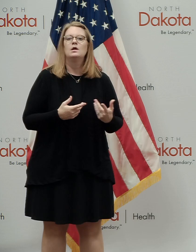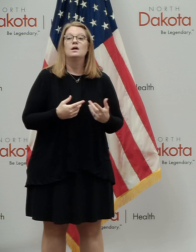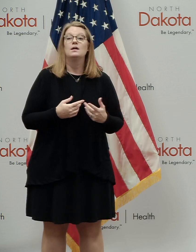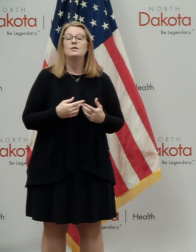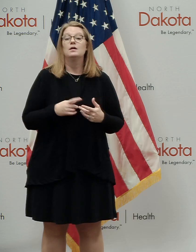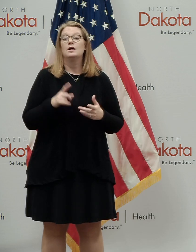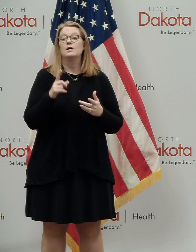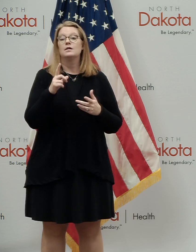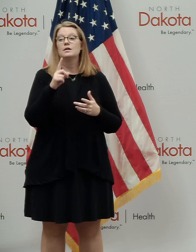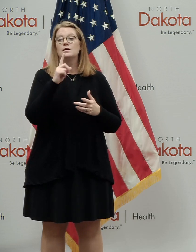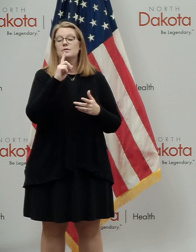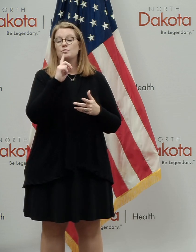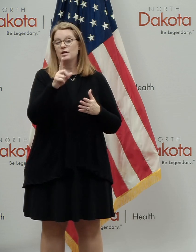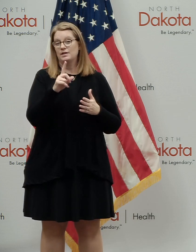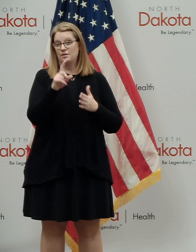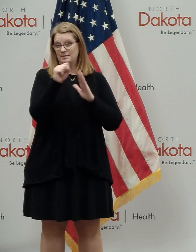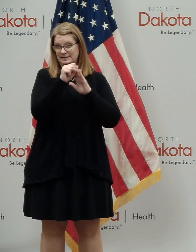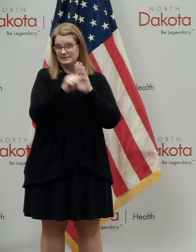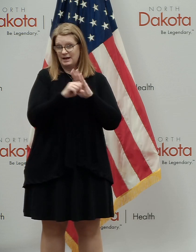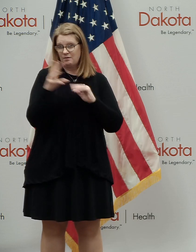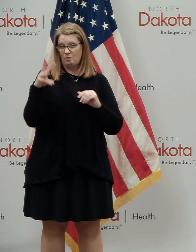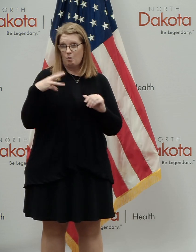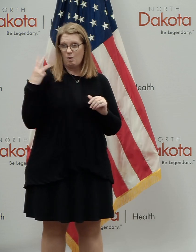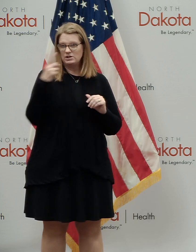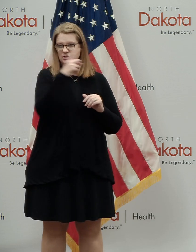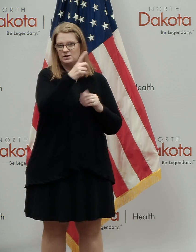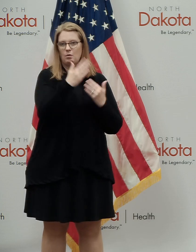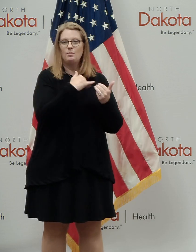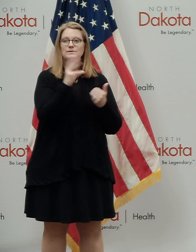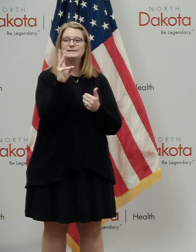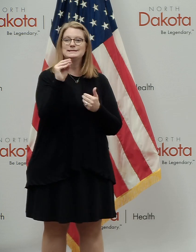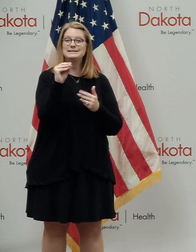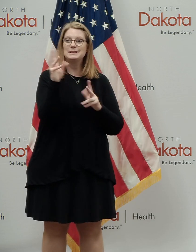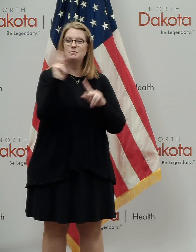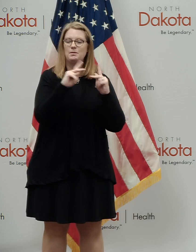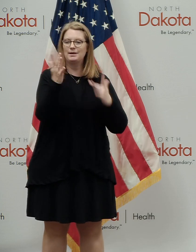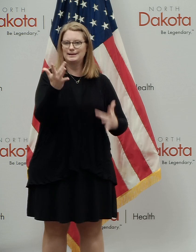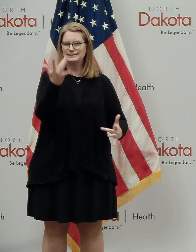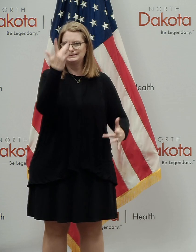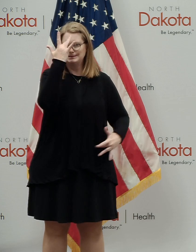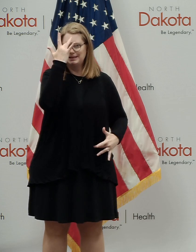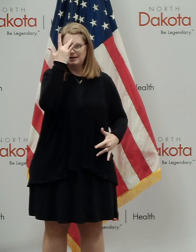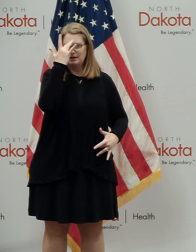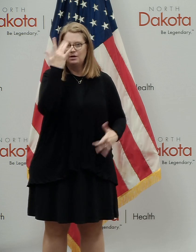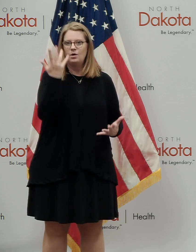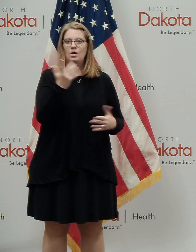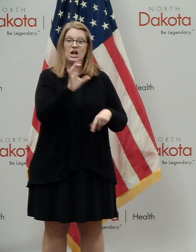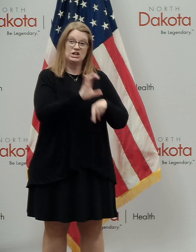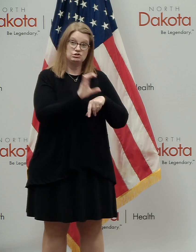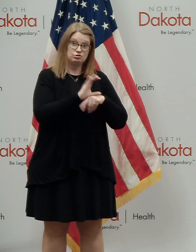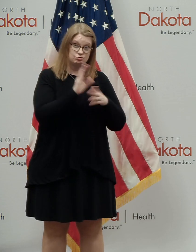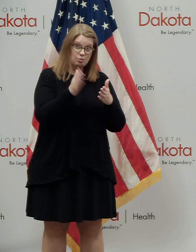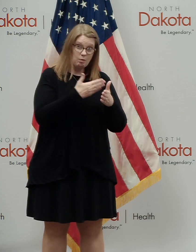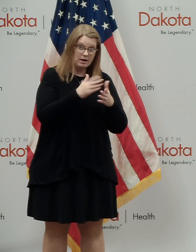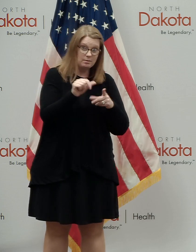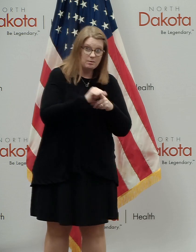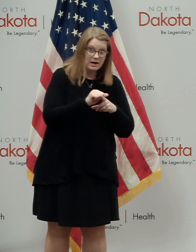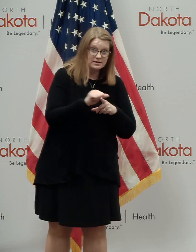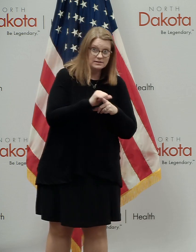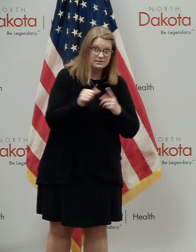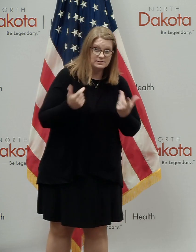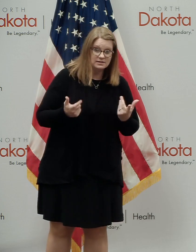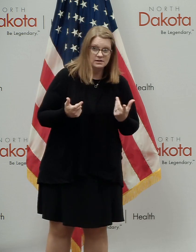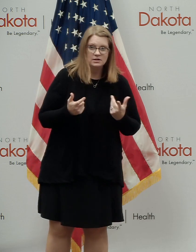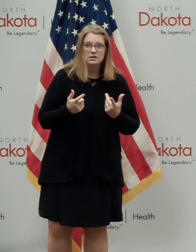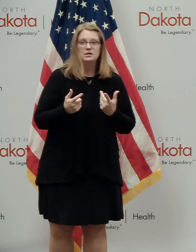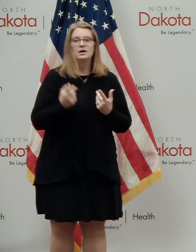earliest studies, including the one from the state of Washington, where nearly 60 people got sick after a church choir practice, we do know that